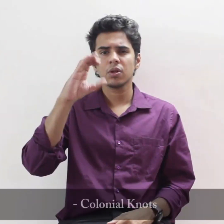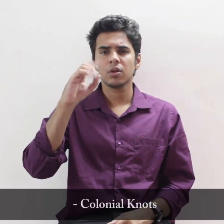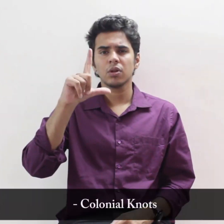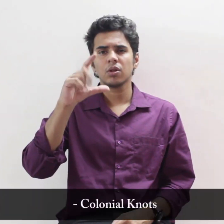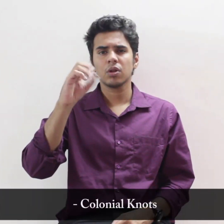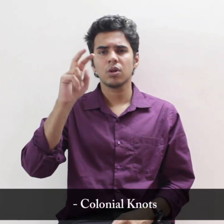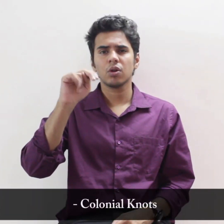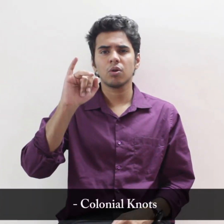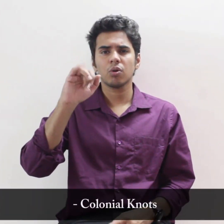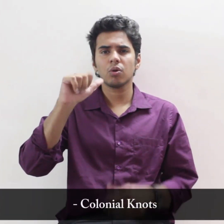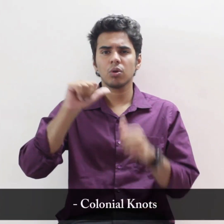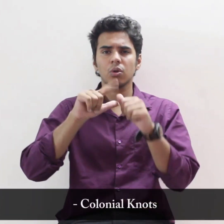Colonial knots.